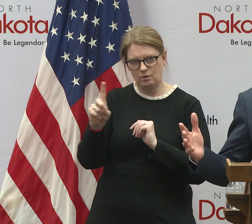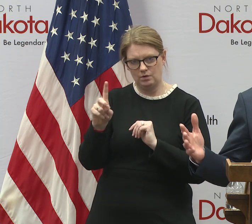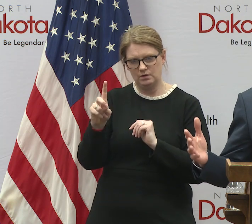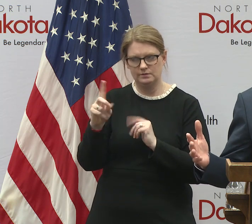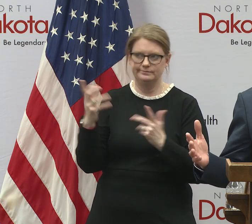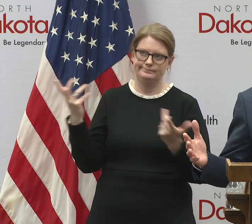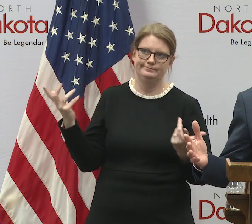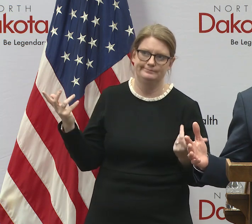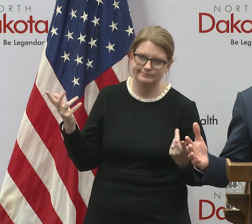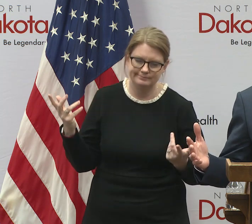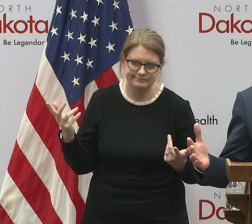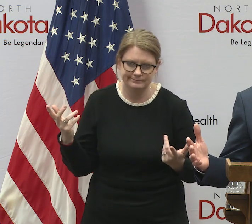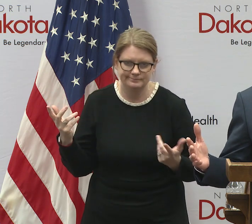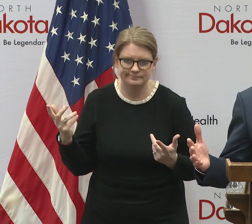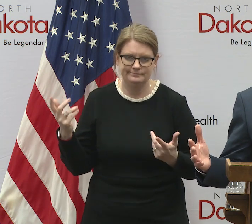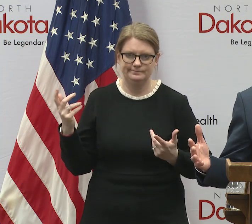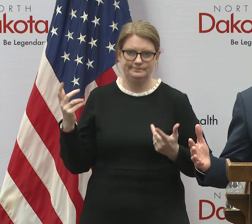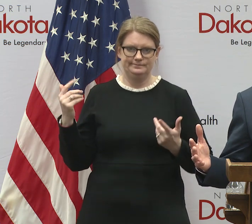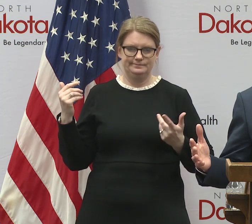let's call it